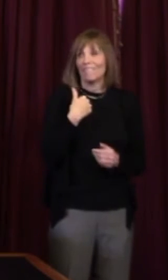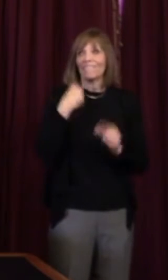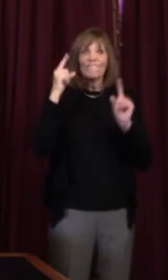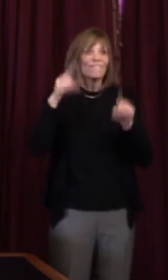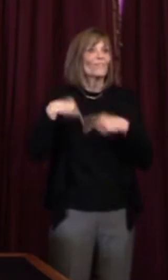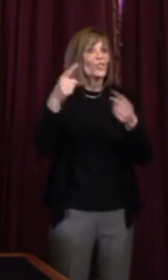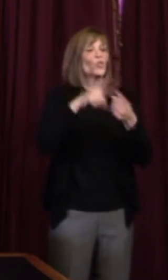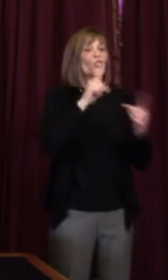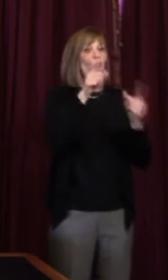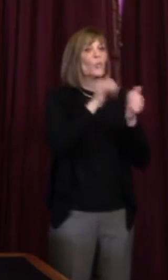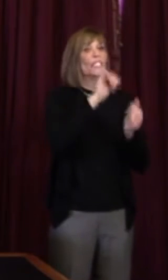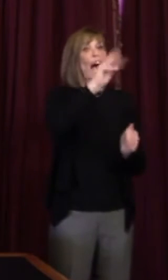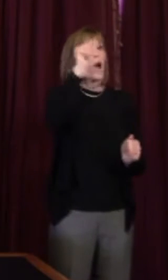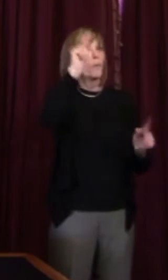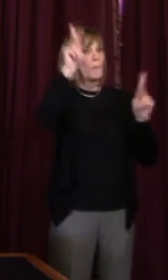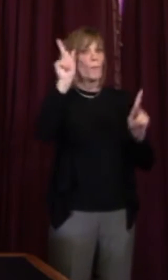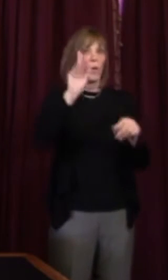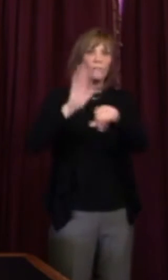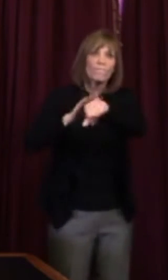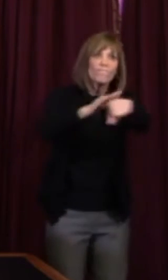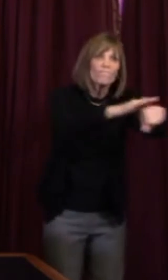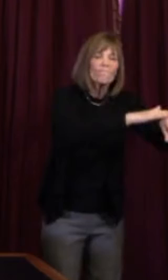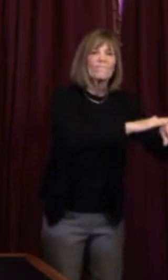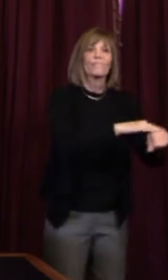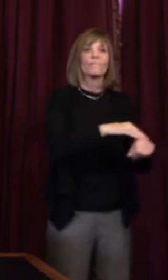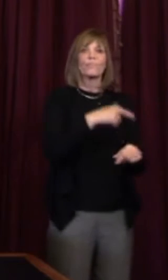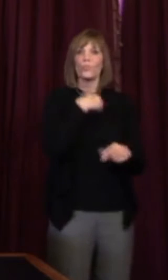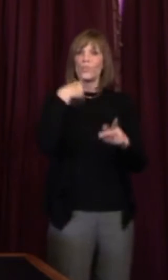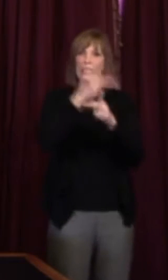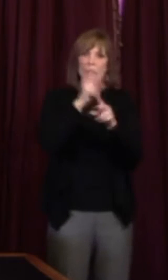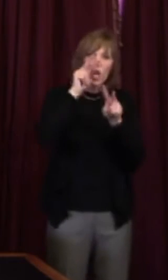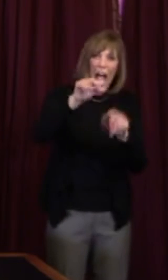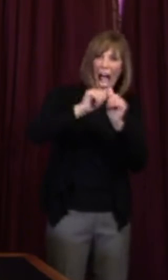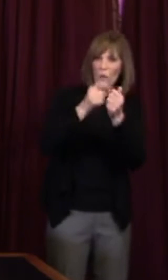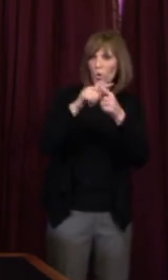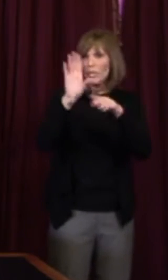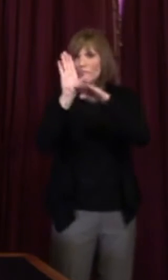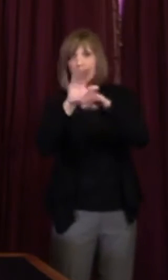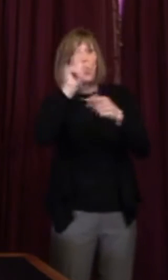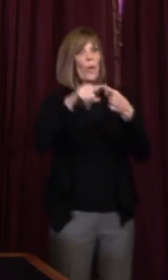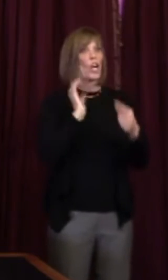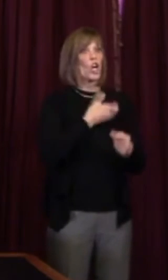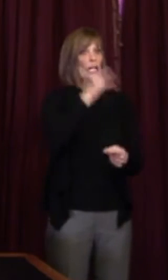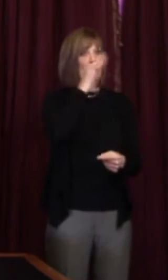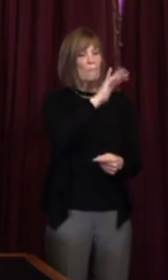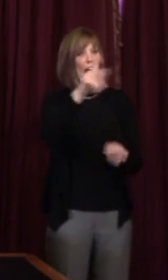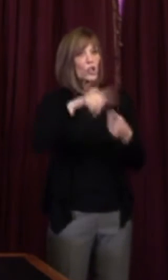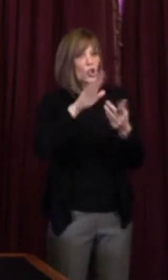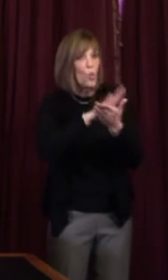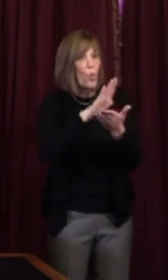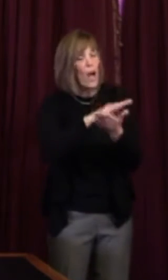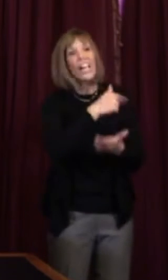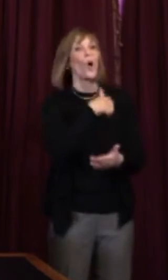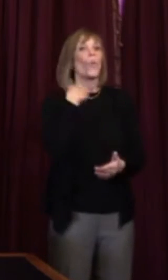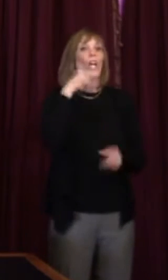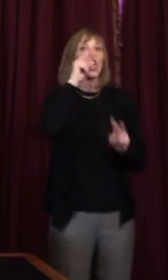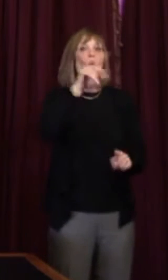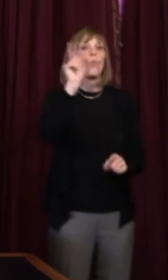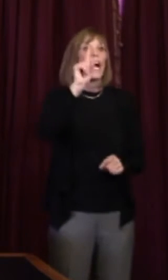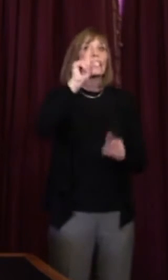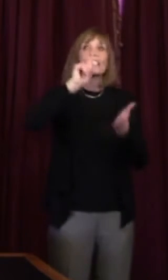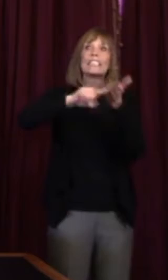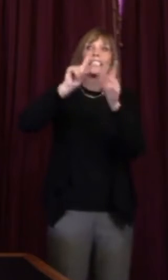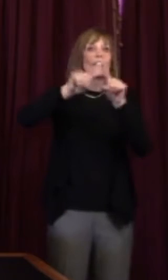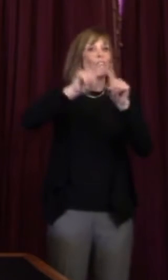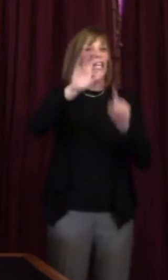to talk to Iowans about what they need to do. We continue to look at mitigation efforts. When our kids went back to school, we took a look at what the case investigations